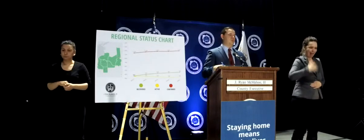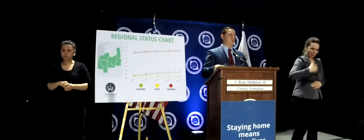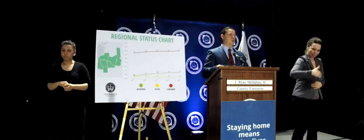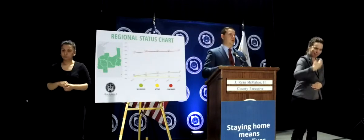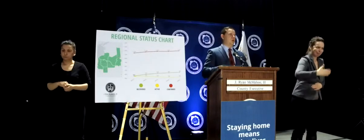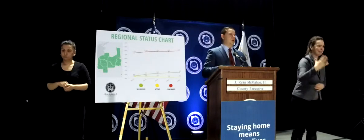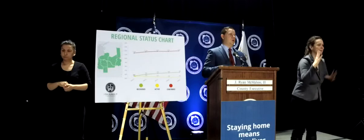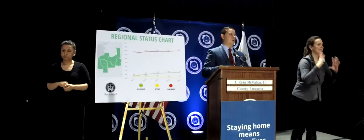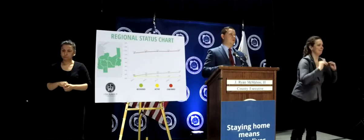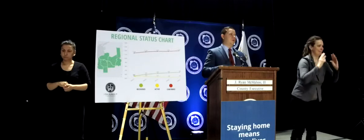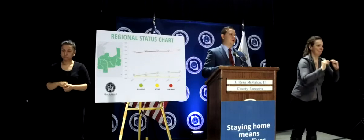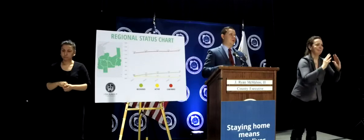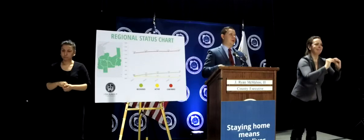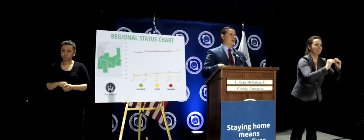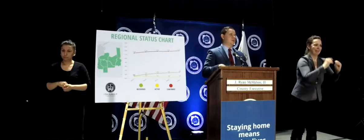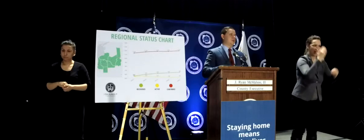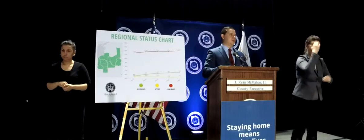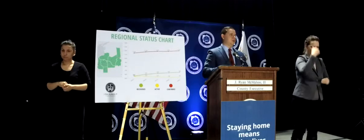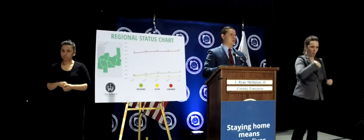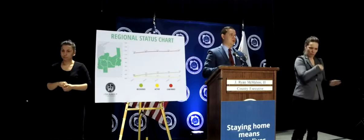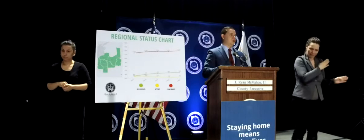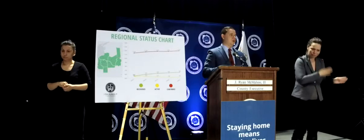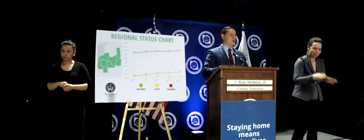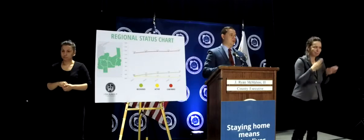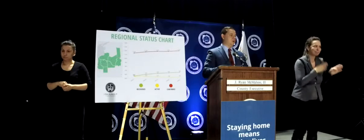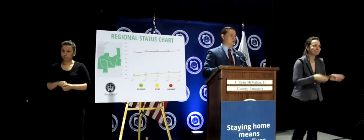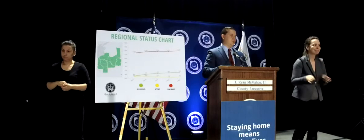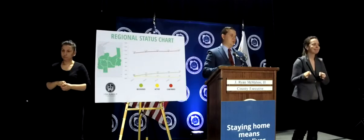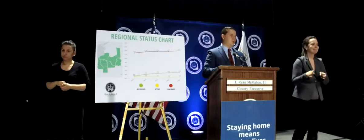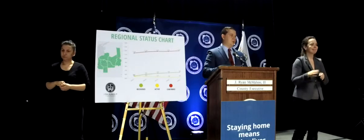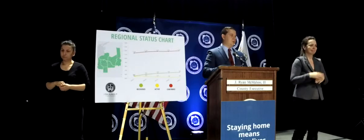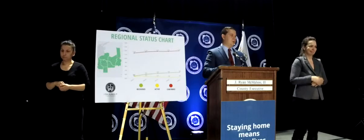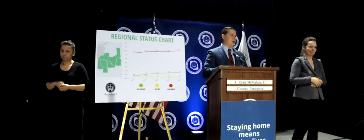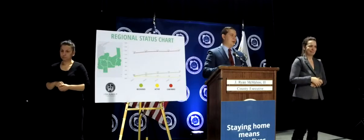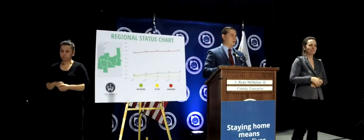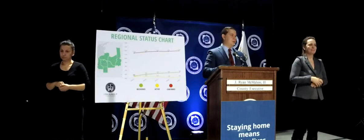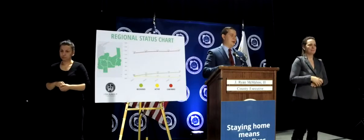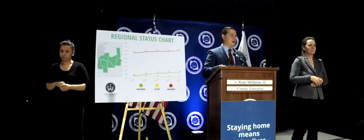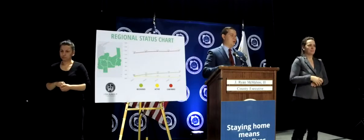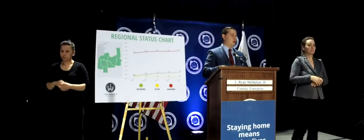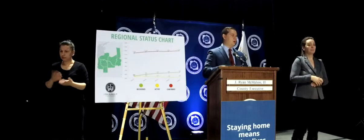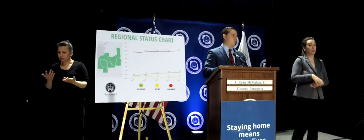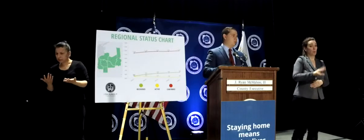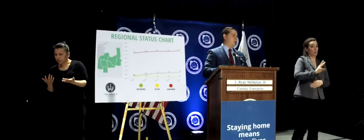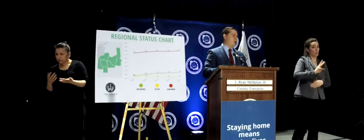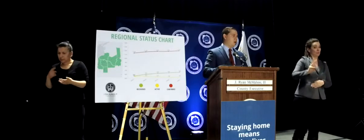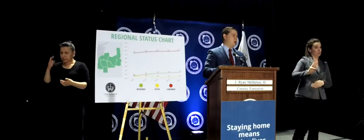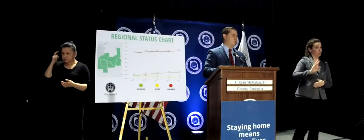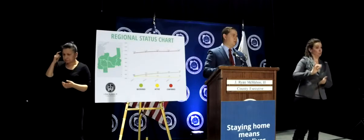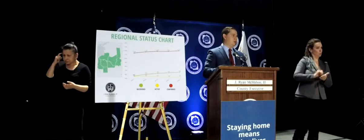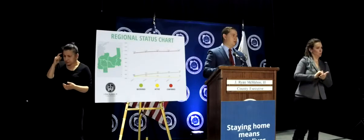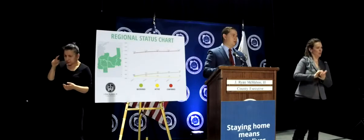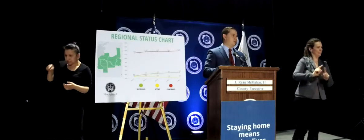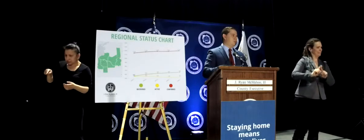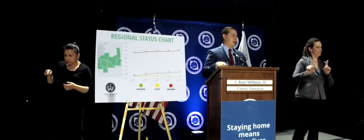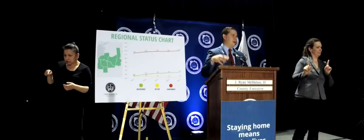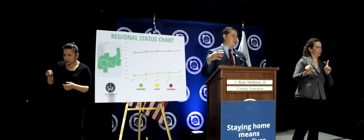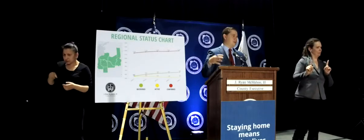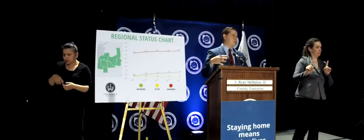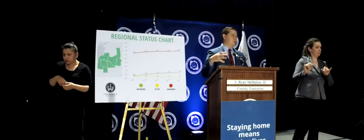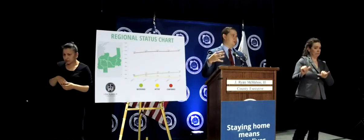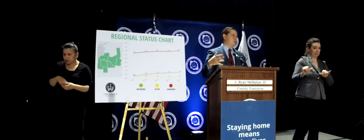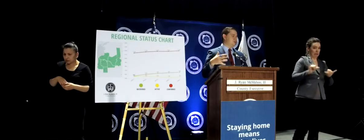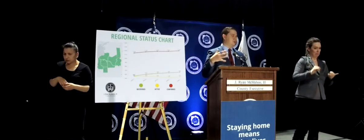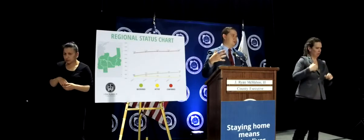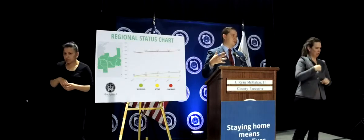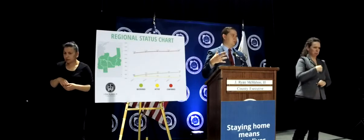comes to the Finger Lakes and Erie and the Western New York, they're not quite where we are with their